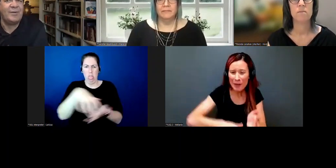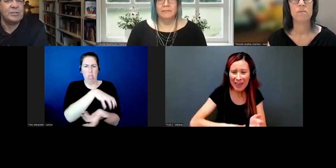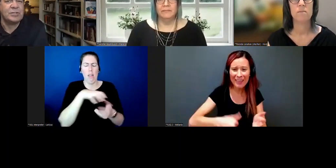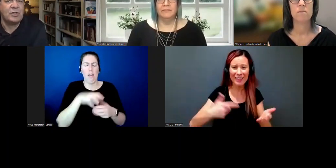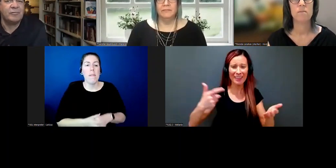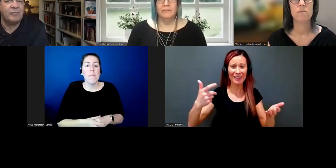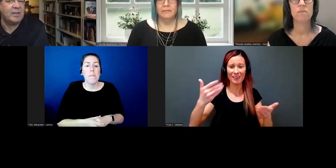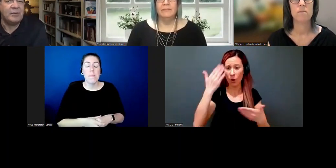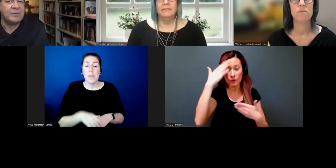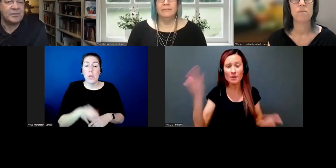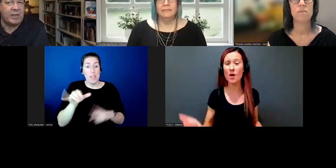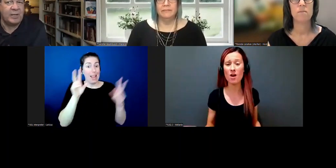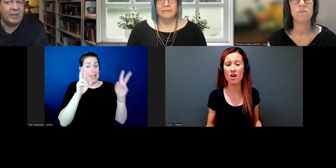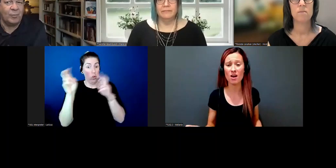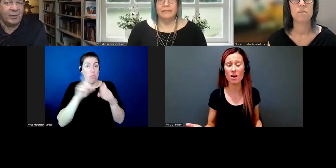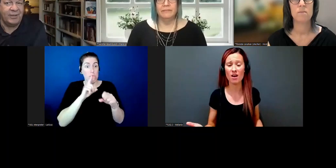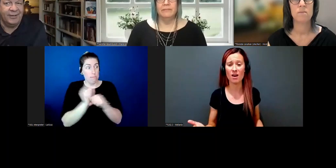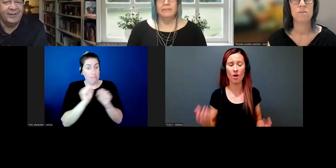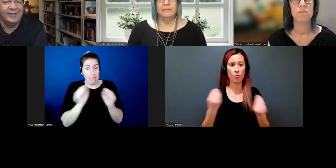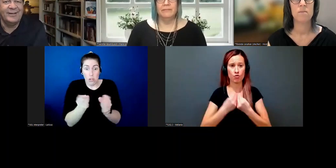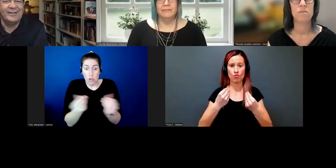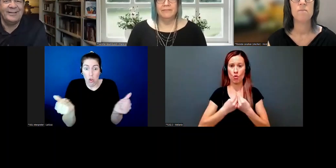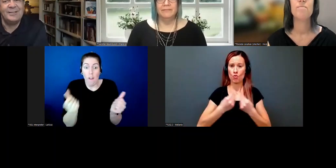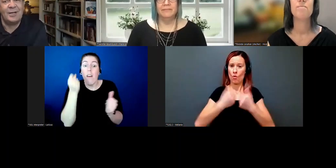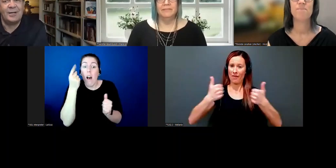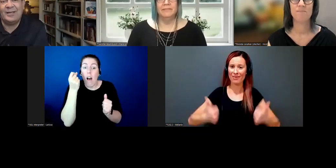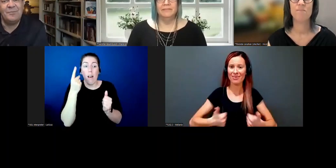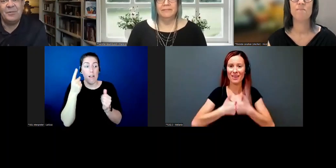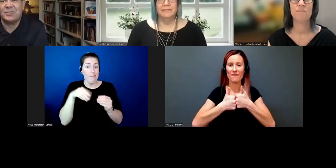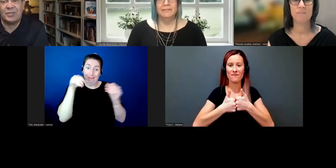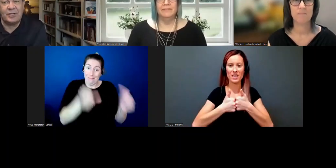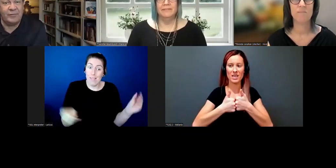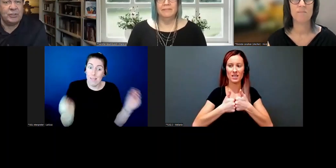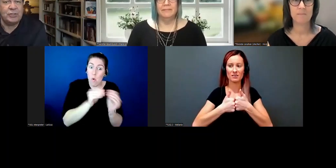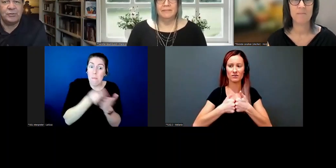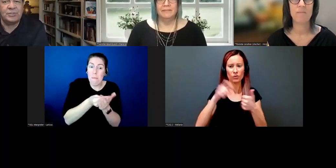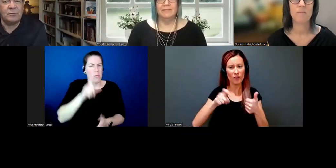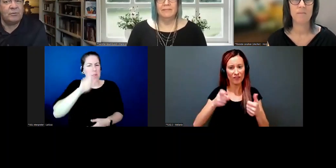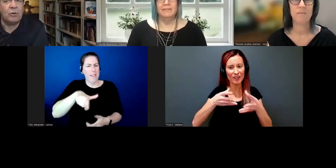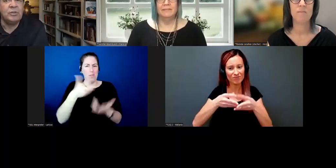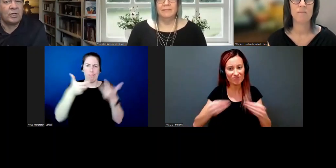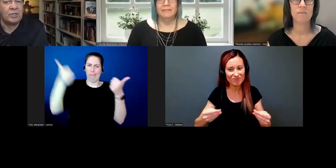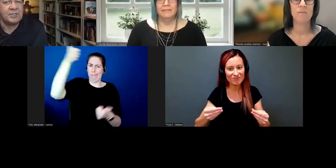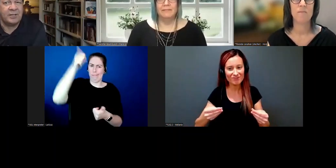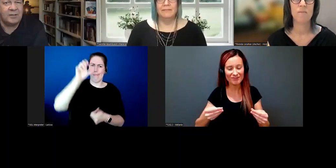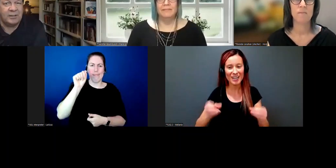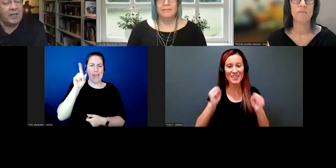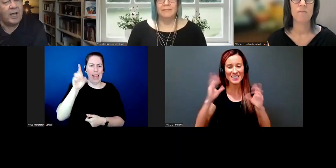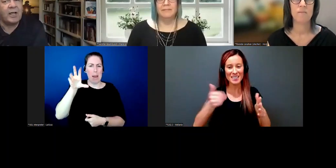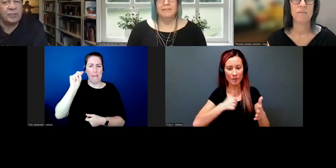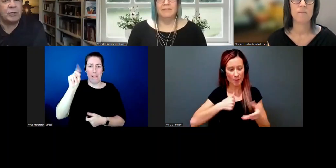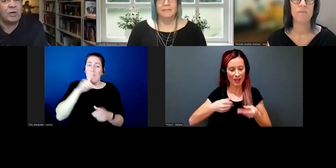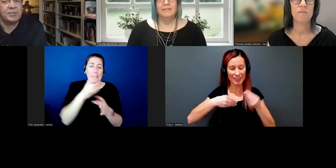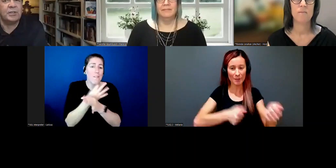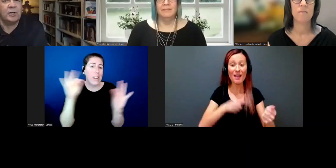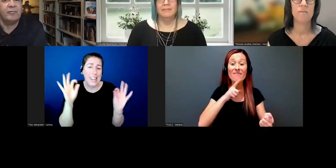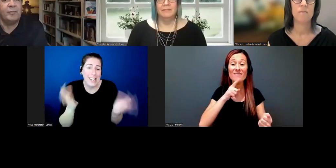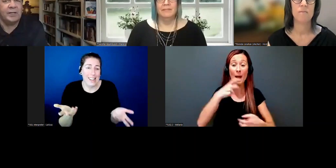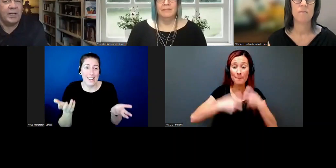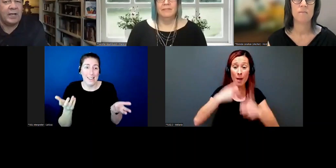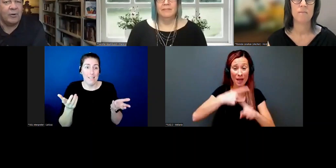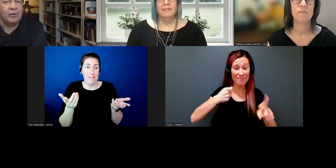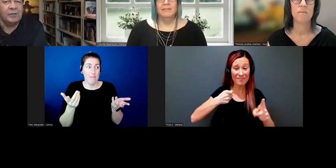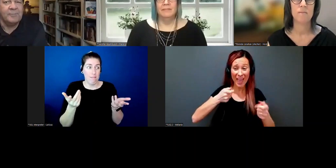can be solved without spending more money. These are administrative issues that don't cost anything. They are actually costing a lot of